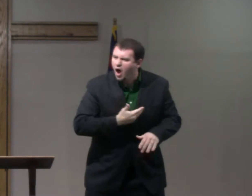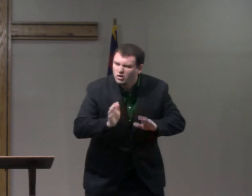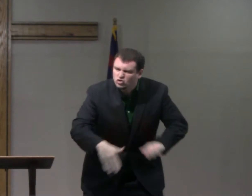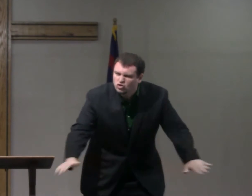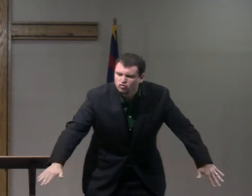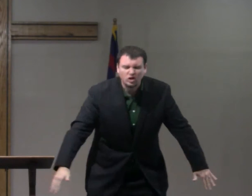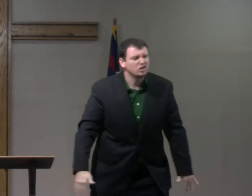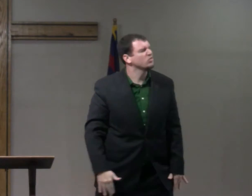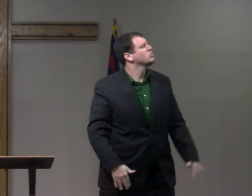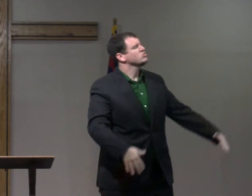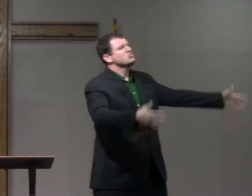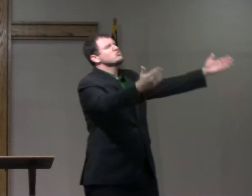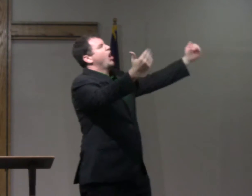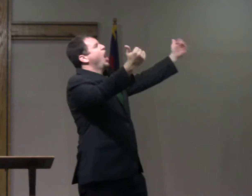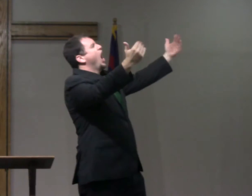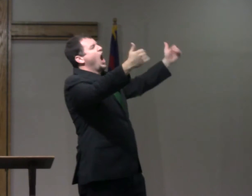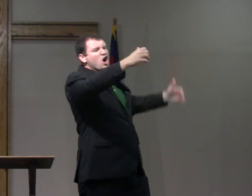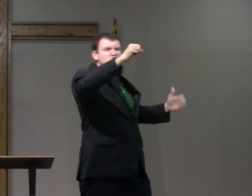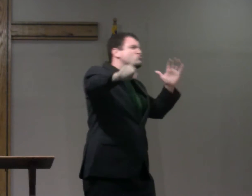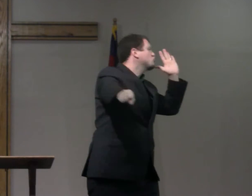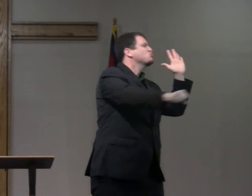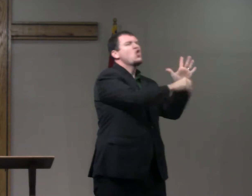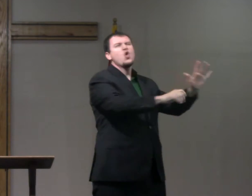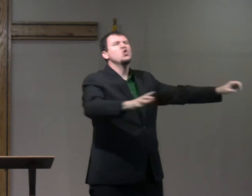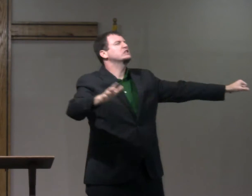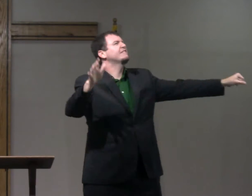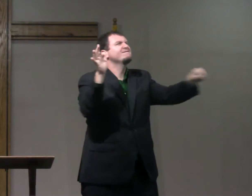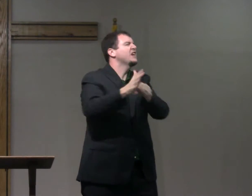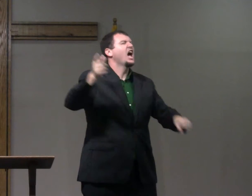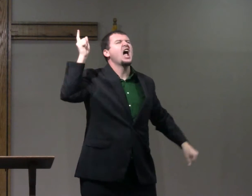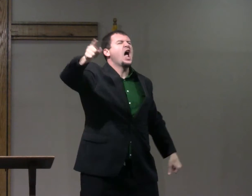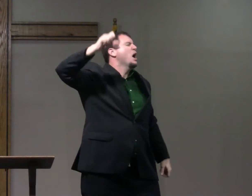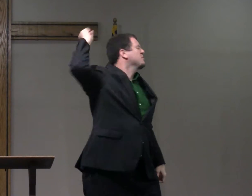says, yes, his blood will be on us and our children. Crucify him.